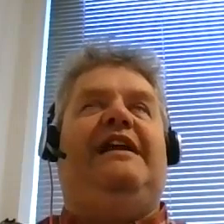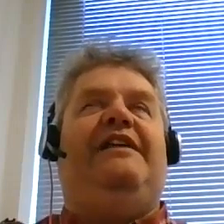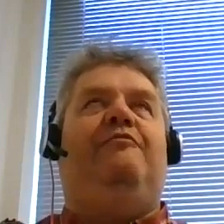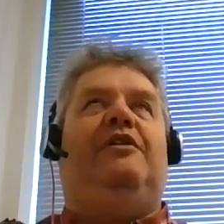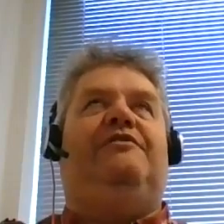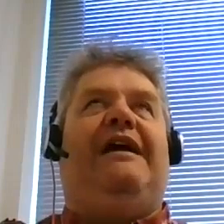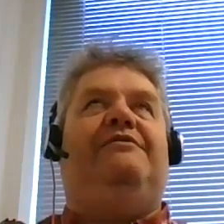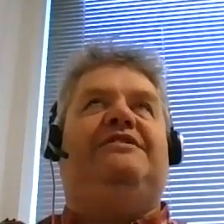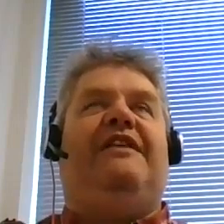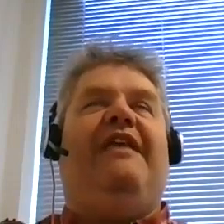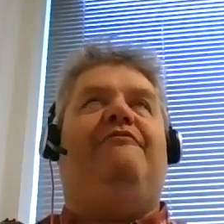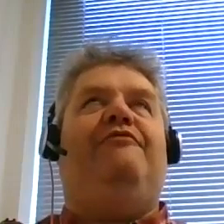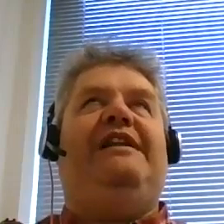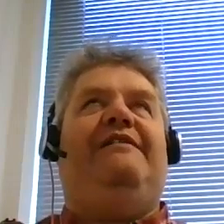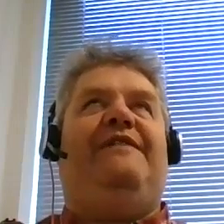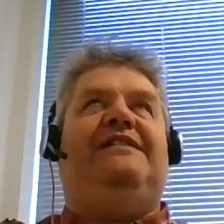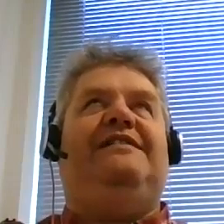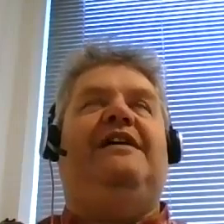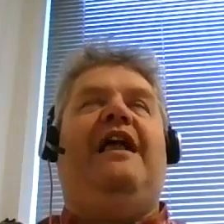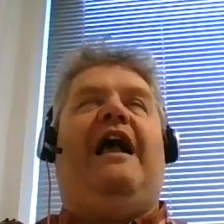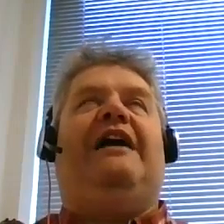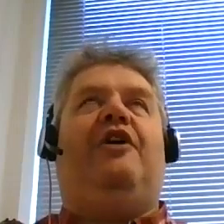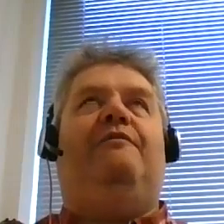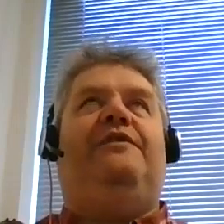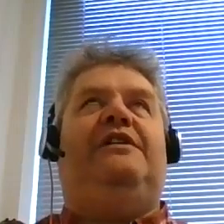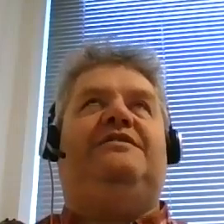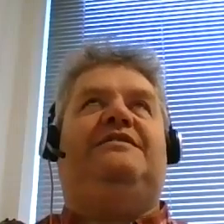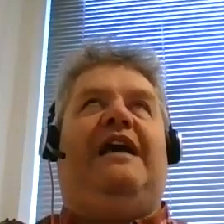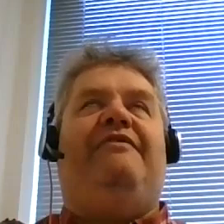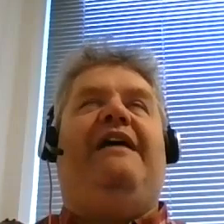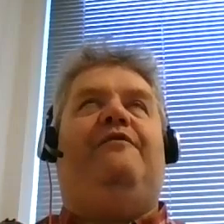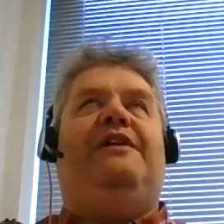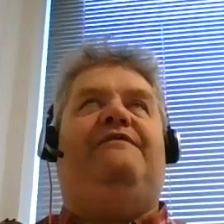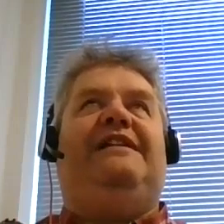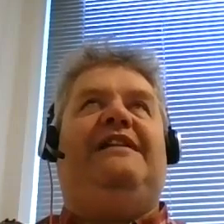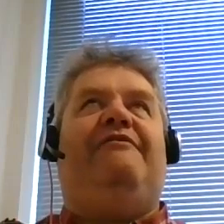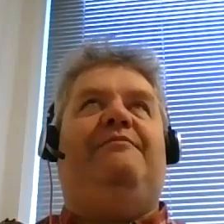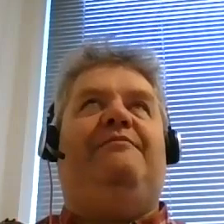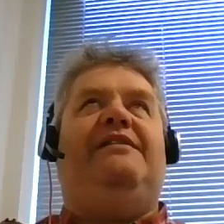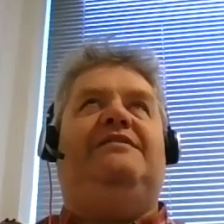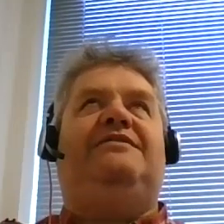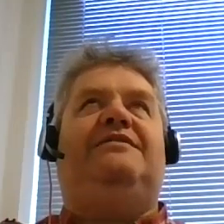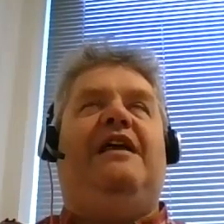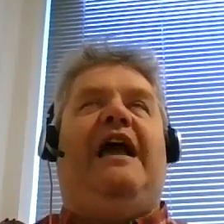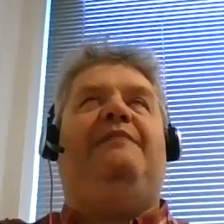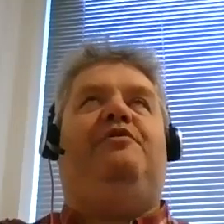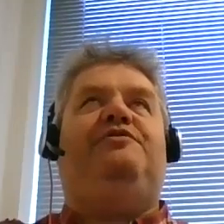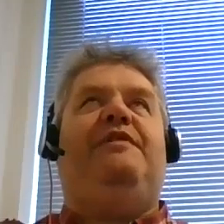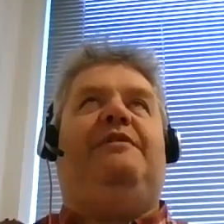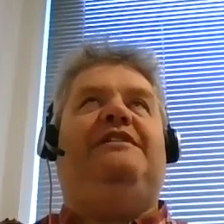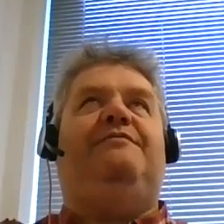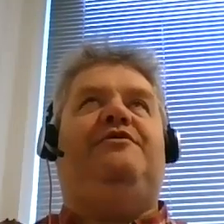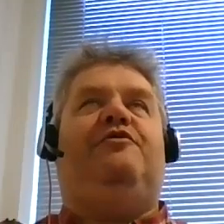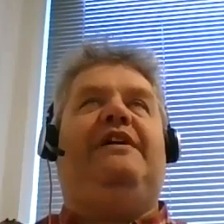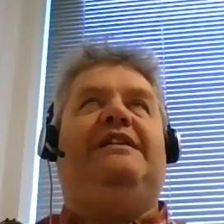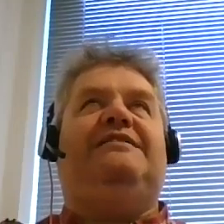uncertainty in the world around us, and that really affected our confidence, and therefore it affected our independence. And it pushed